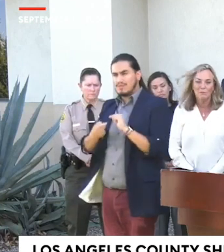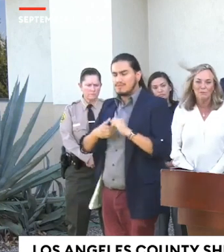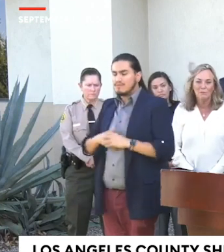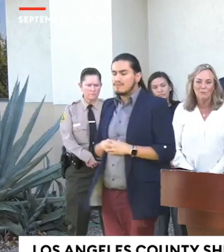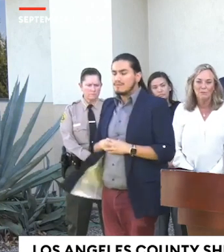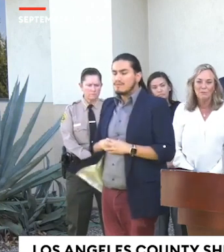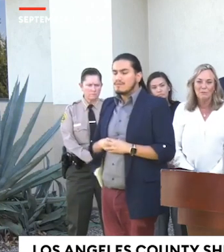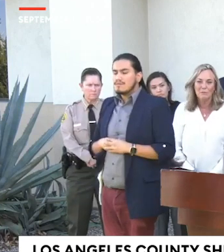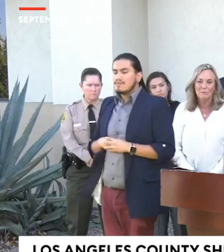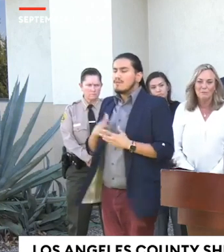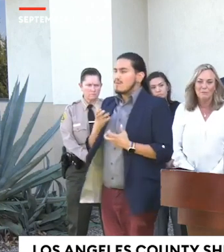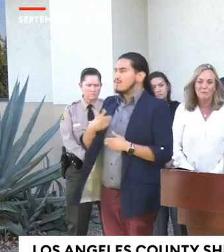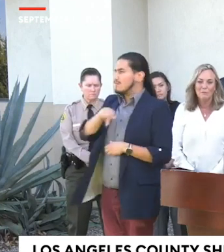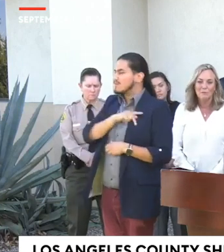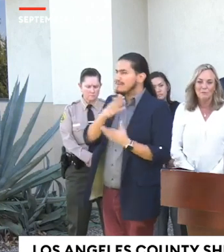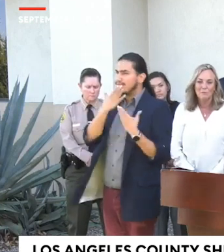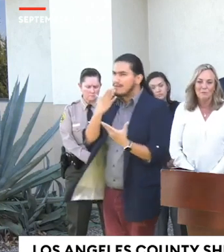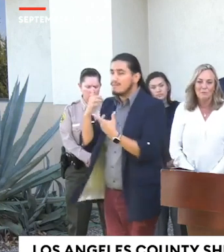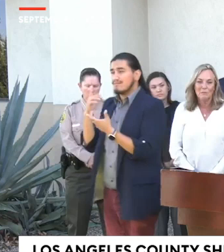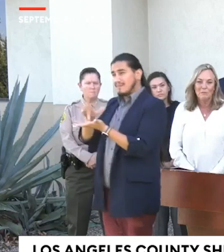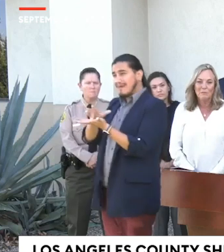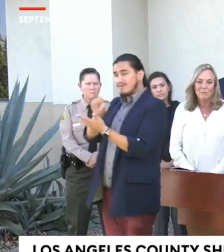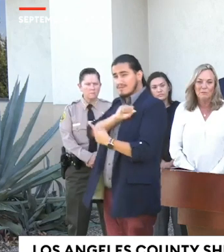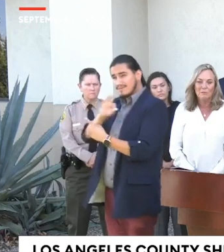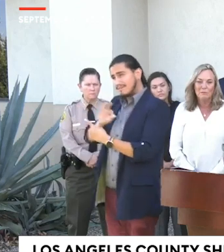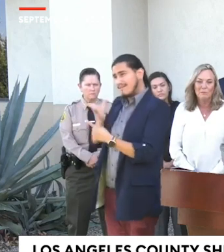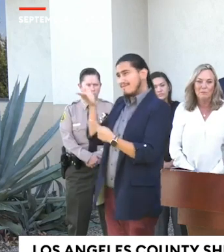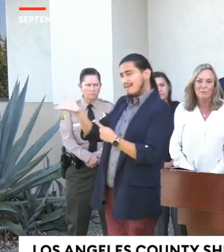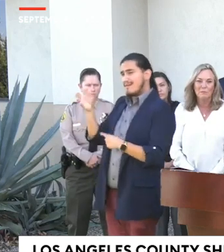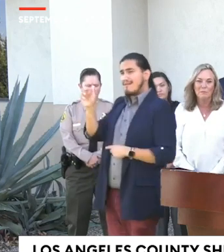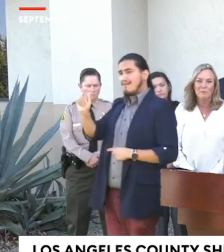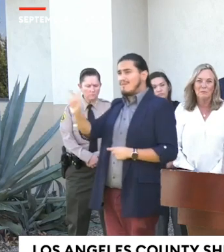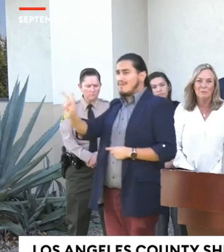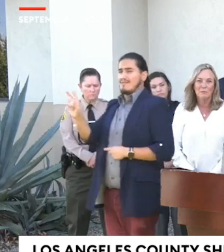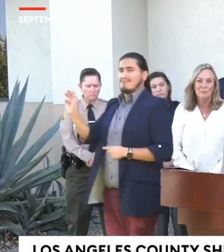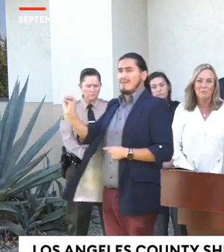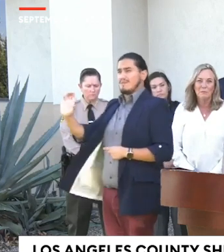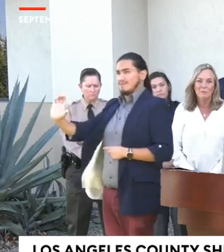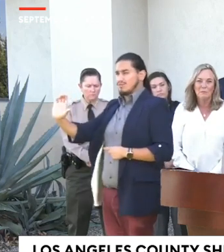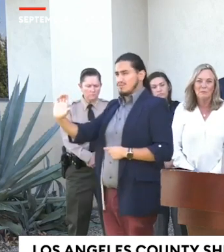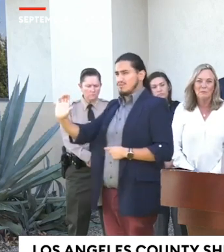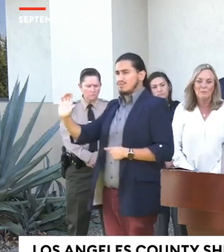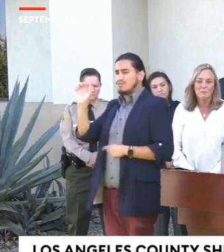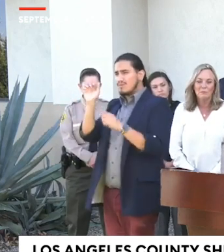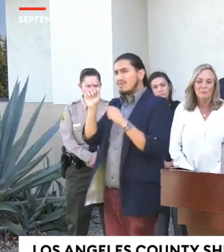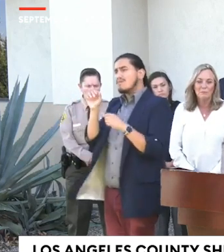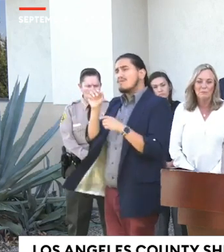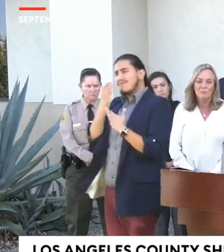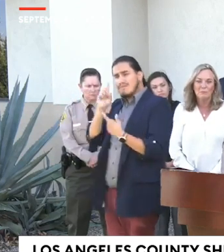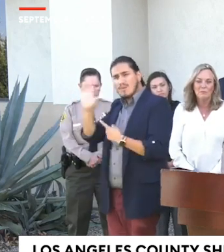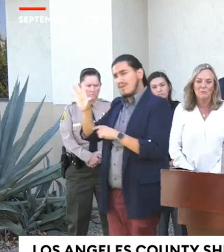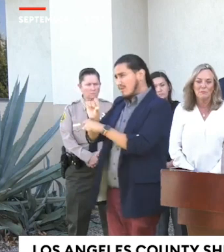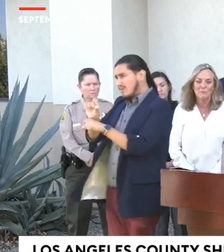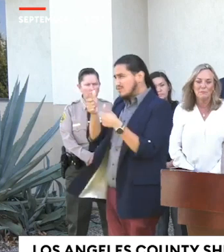I would like to personally thank the medical staff at the Antelope Valley Medical Center, not only for their efforts